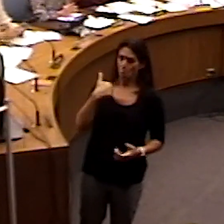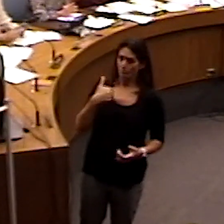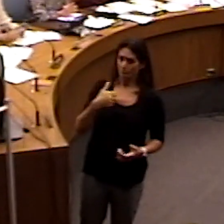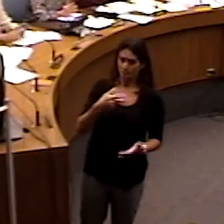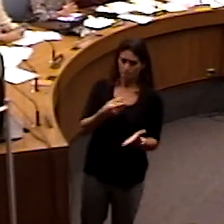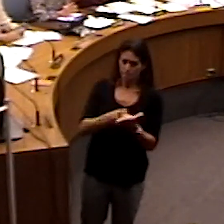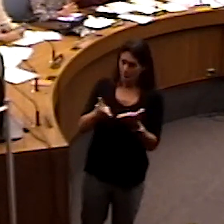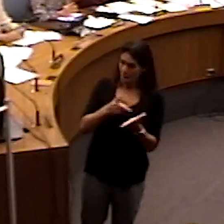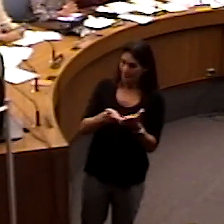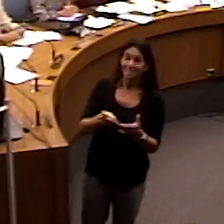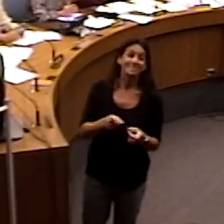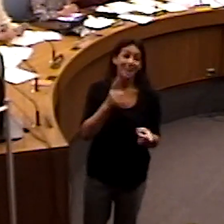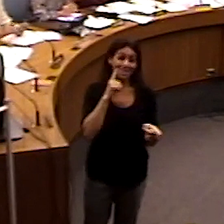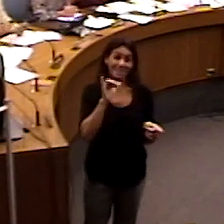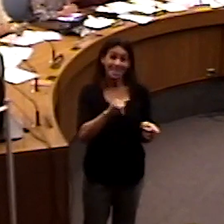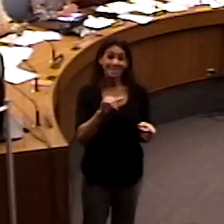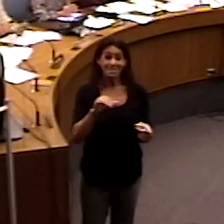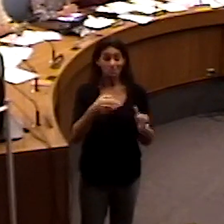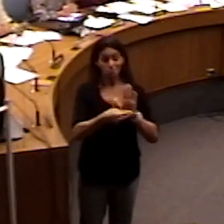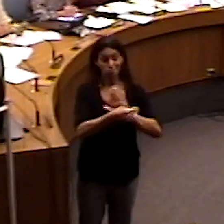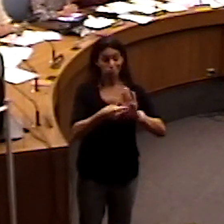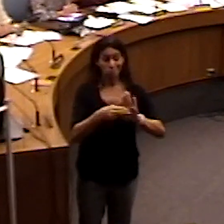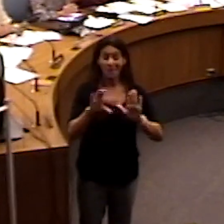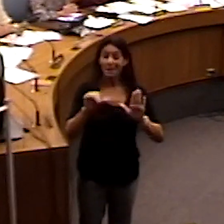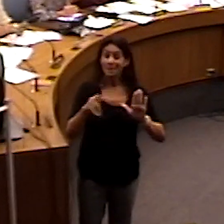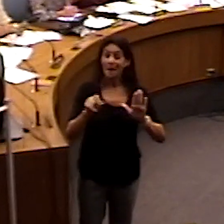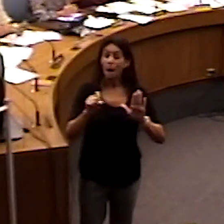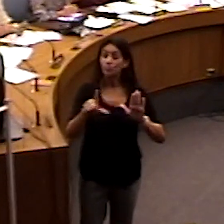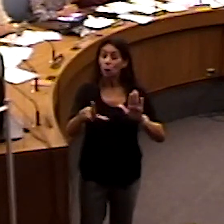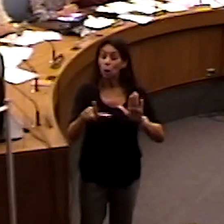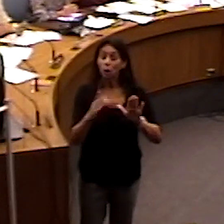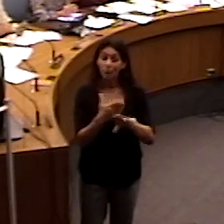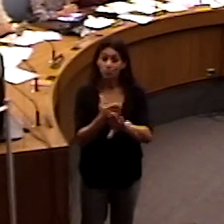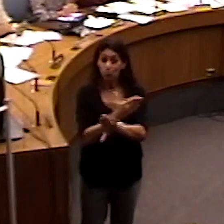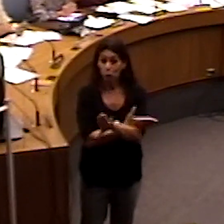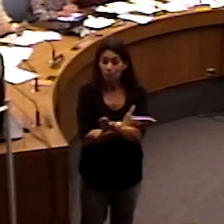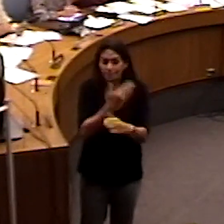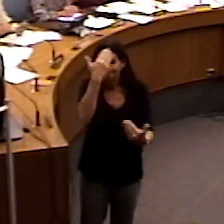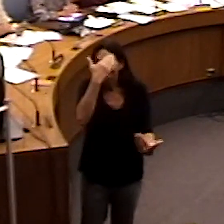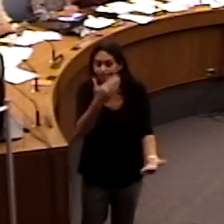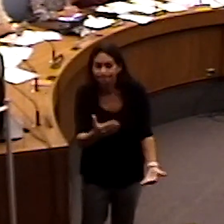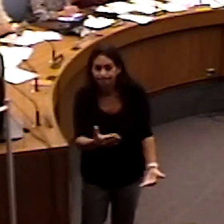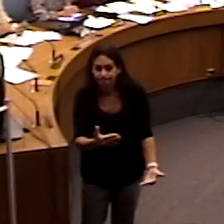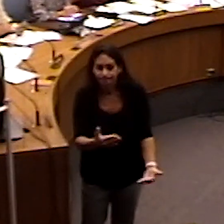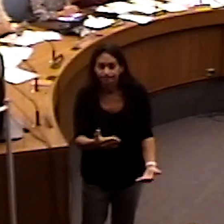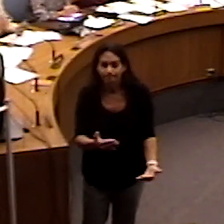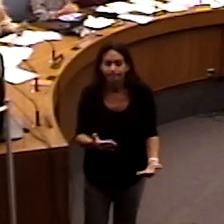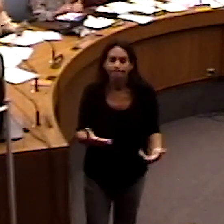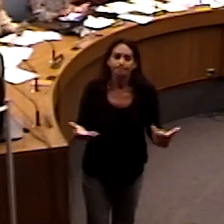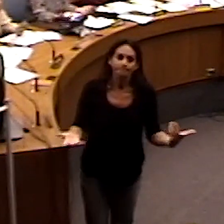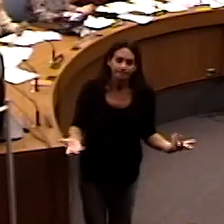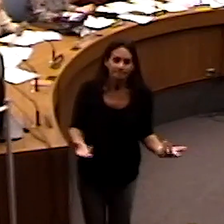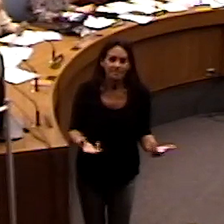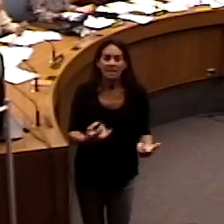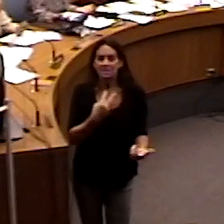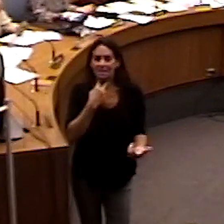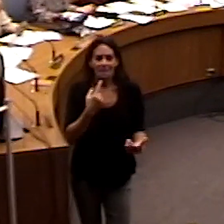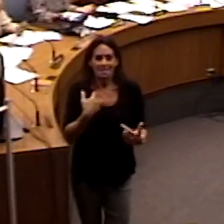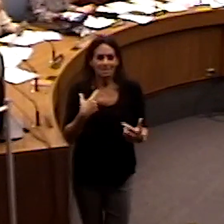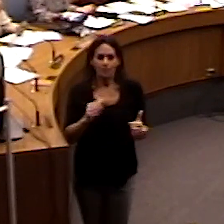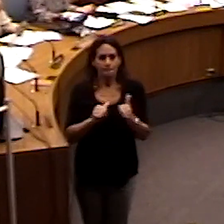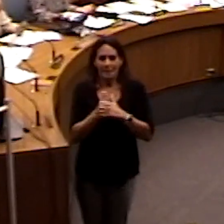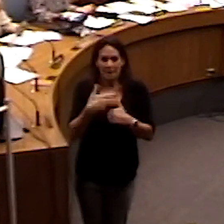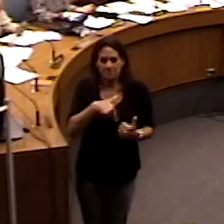improvement. I don't know. That's why you really got to talk to an attorney. You truly do, because this is beyond our